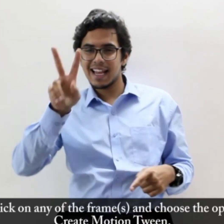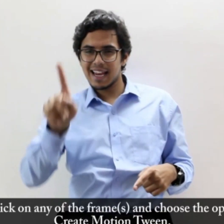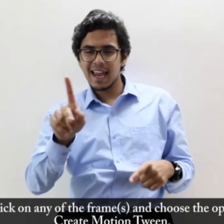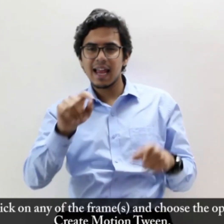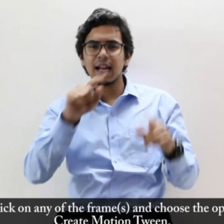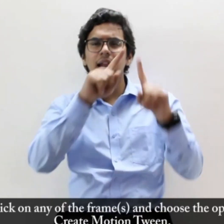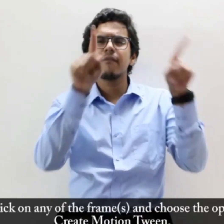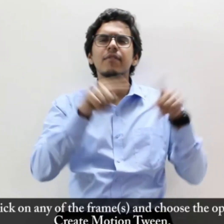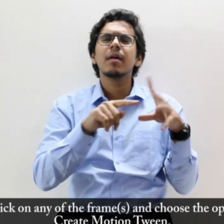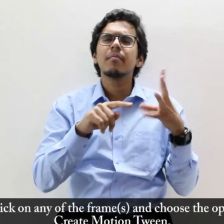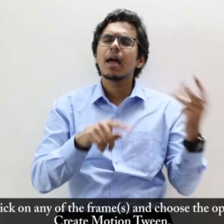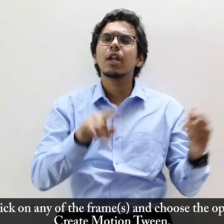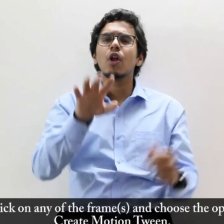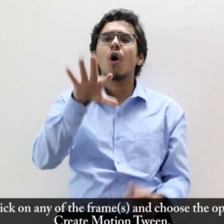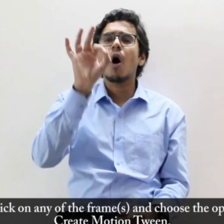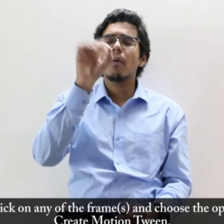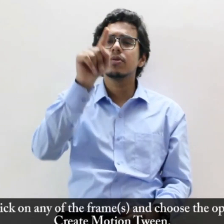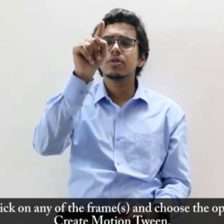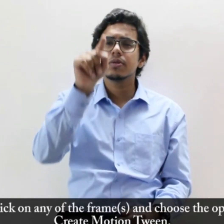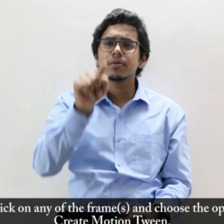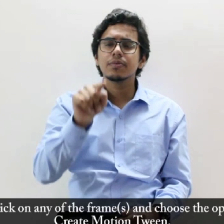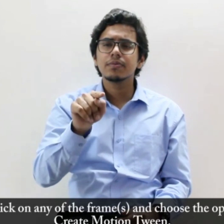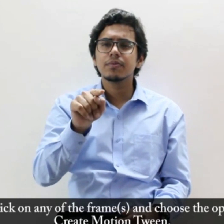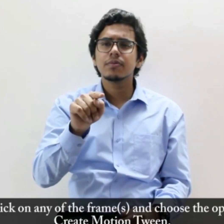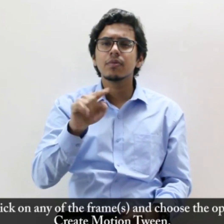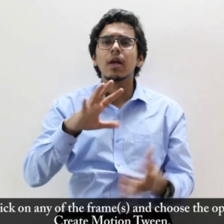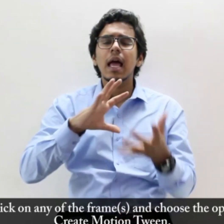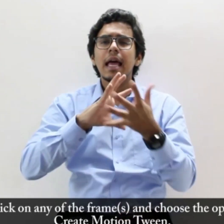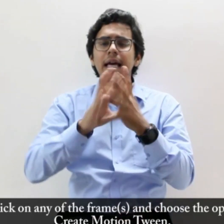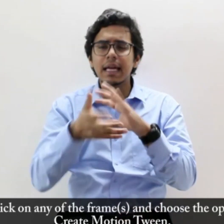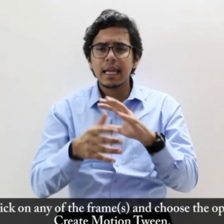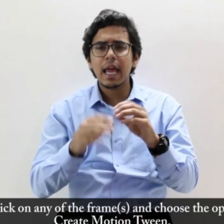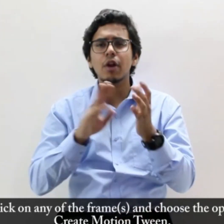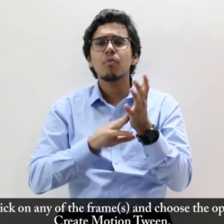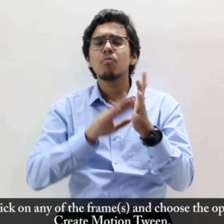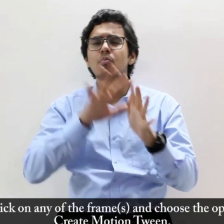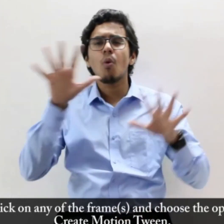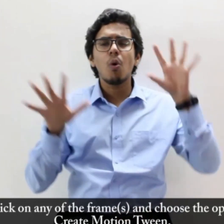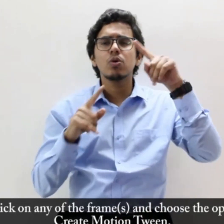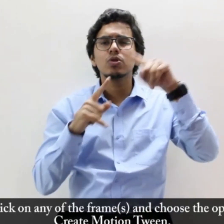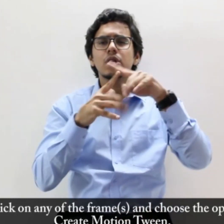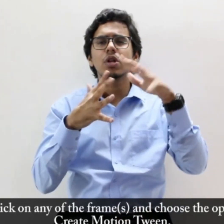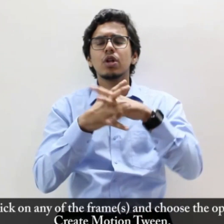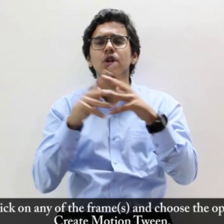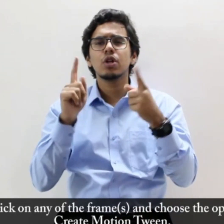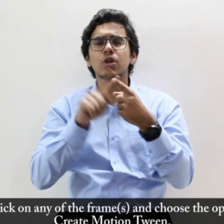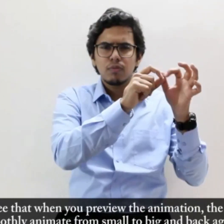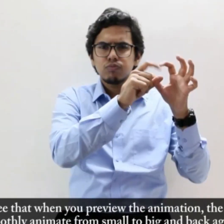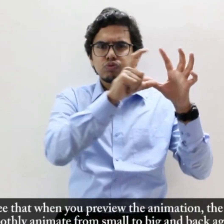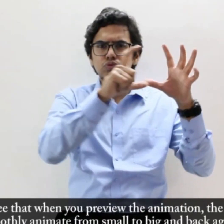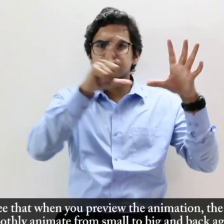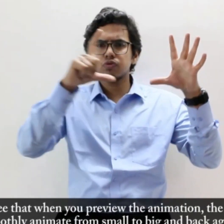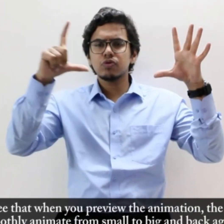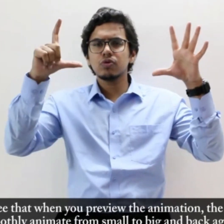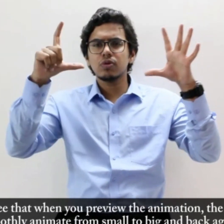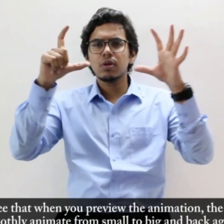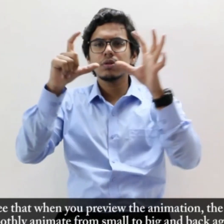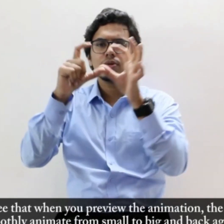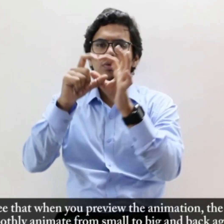Right-click on any of the frames and choose the option for Create Motion Tween. You will see